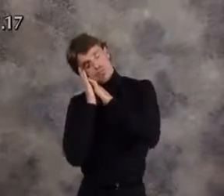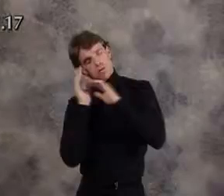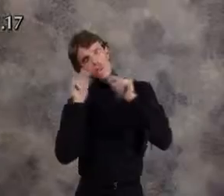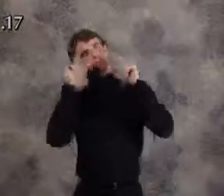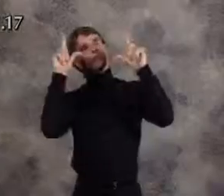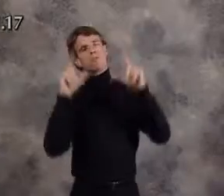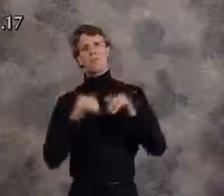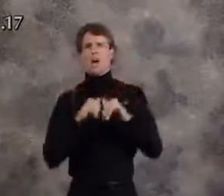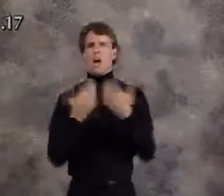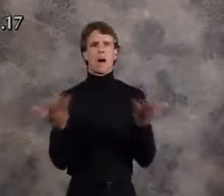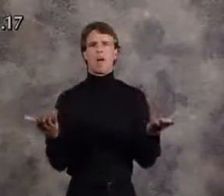a deaf person?